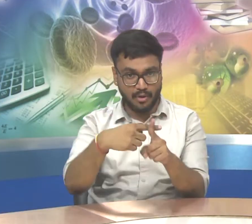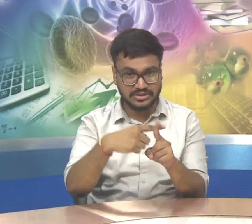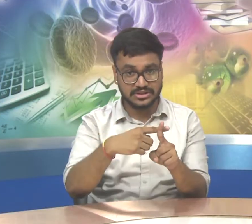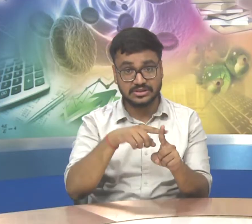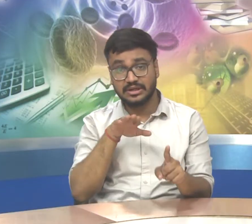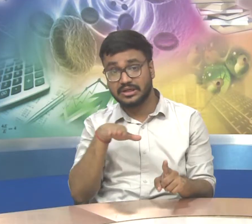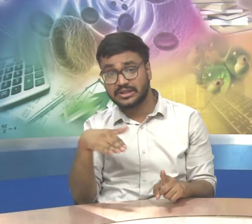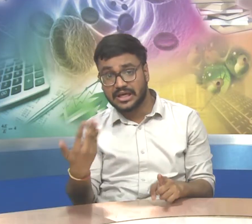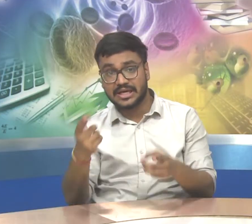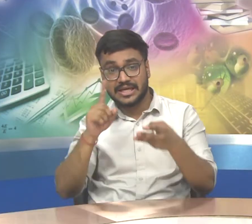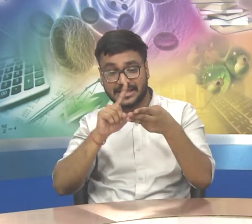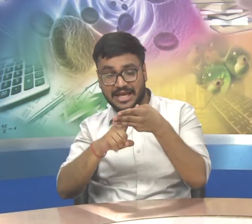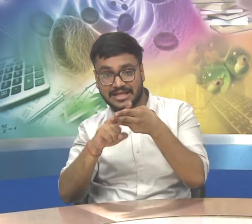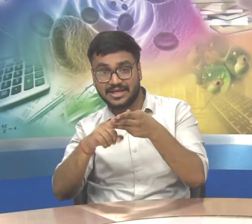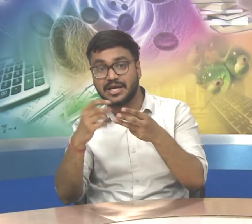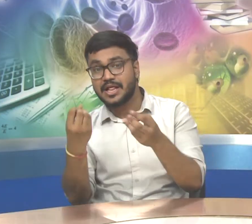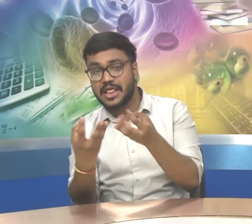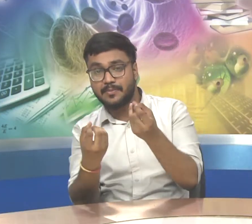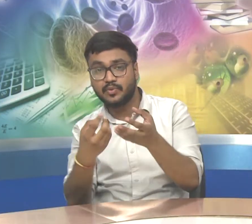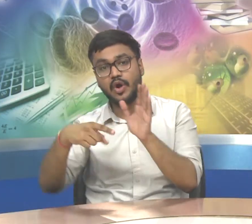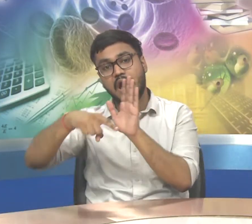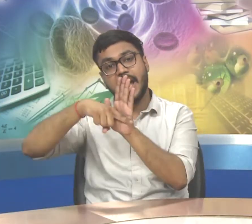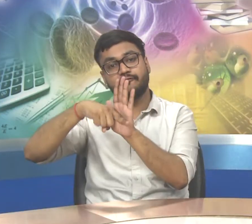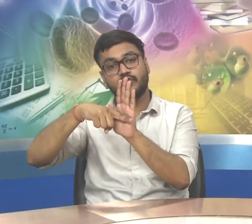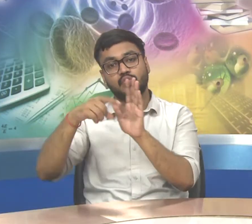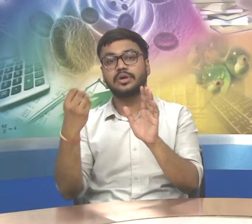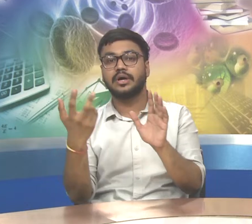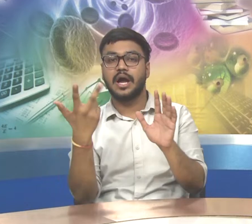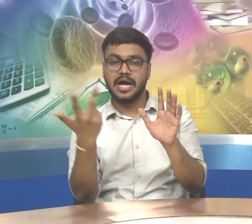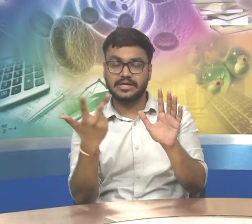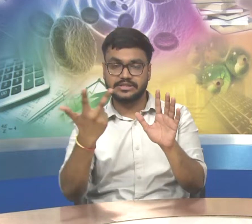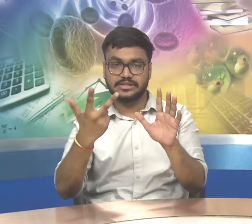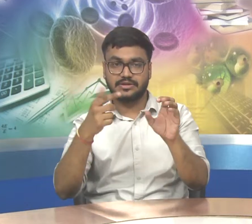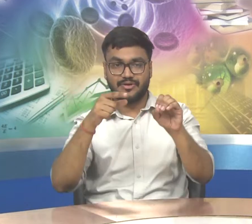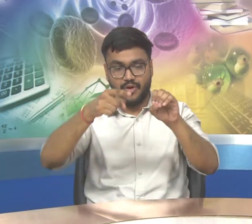the number of electrons is equals to number of protons.